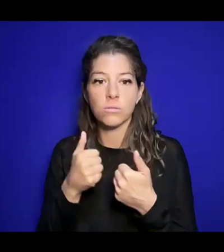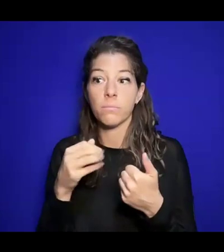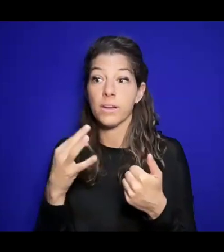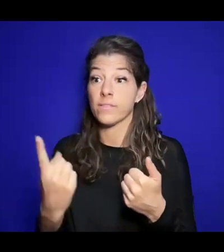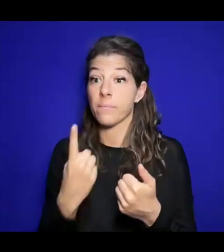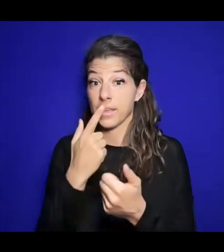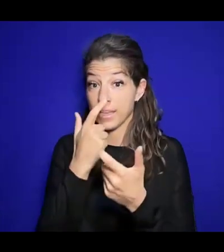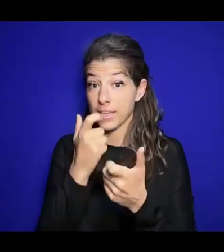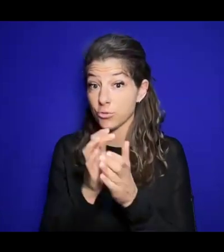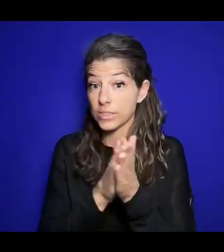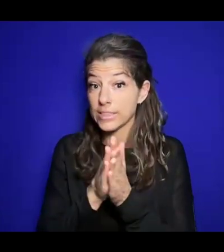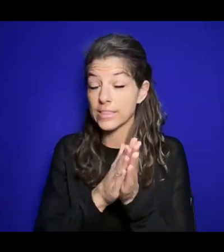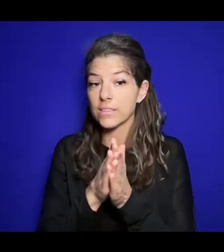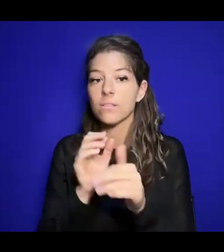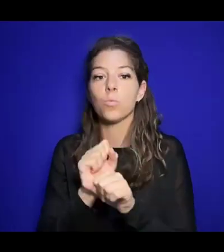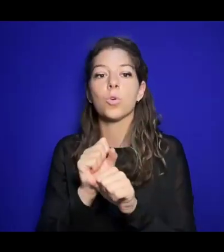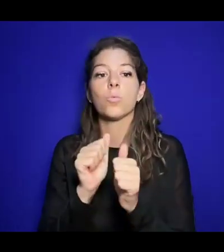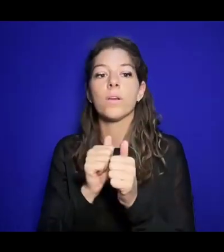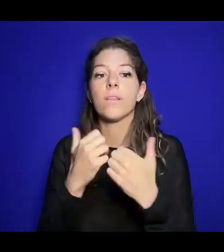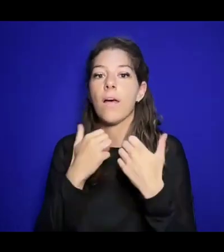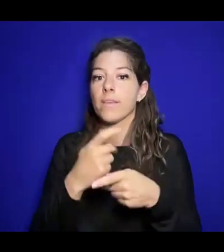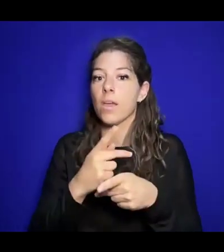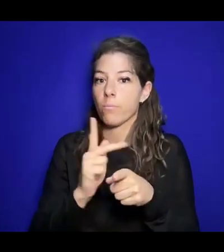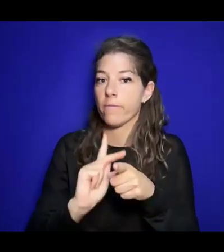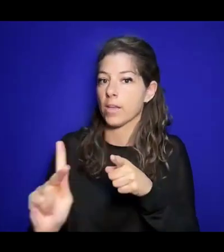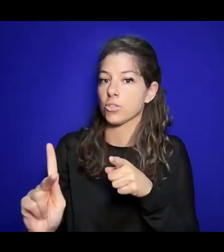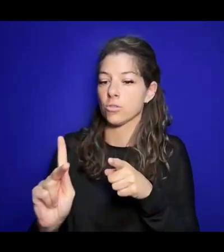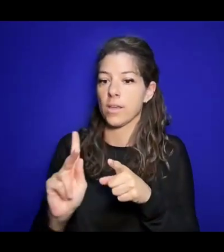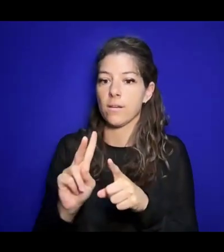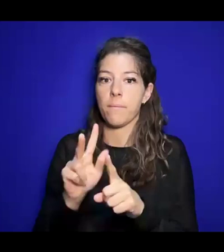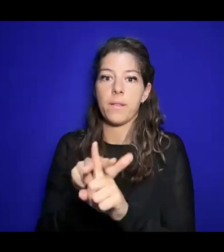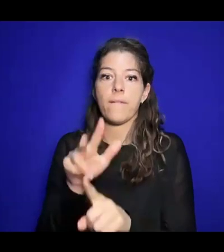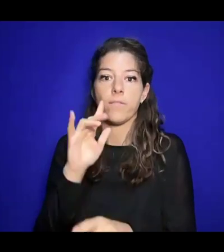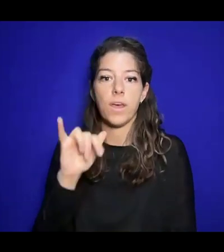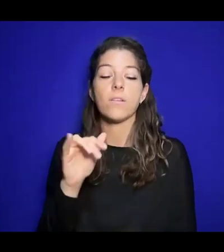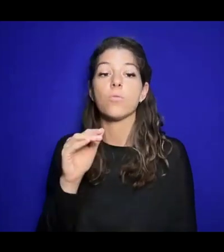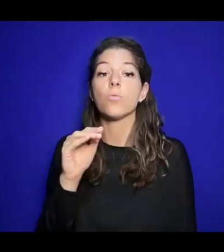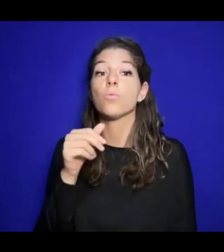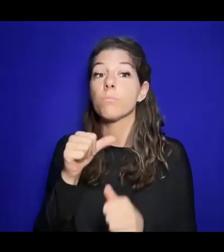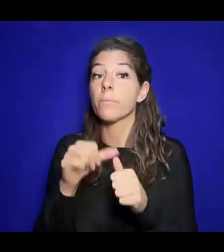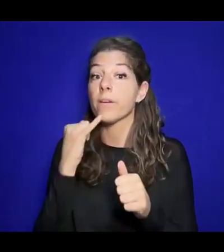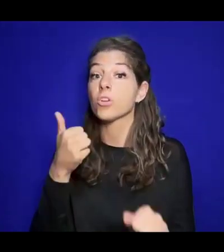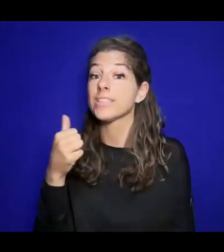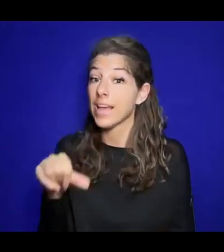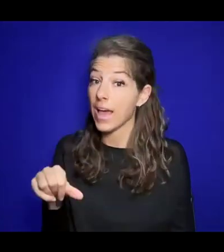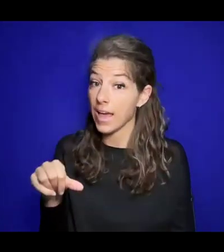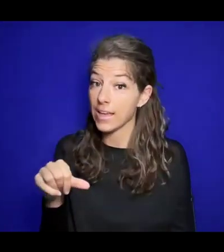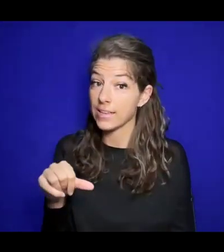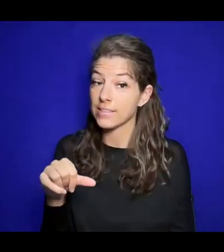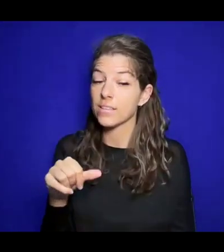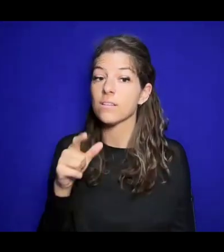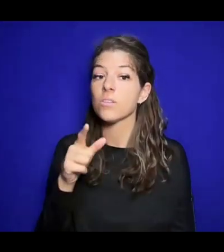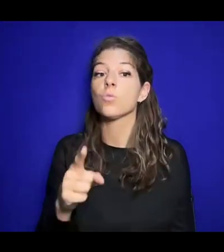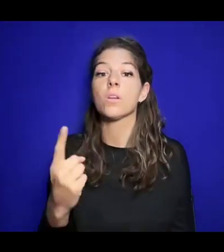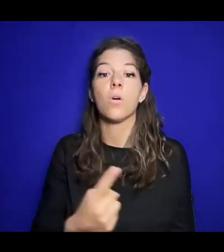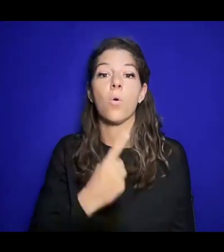you're interested in, work with your healthcare professional. You can keep applying. Remember, if you're denied, that you can